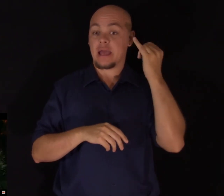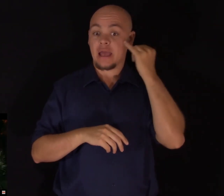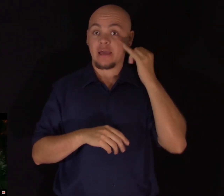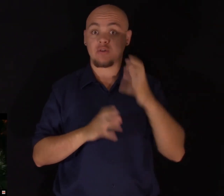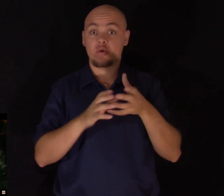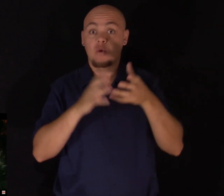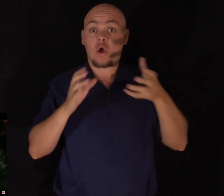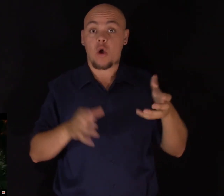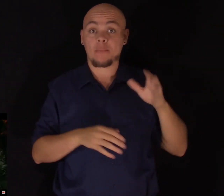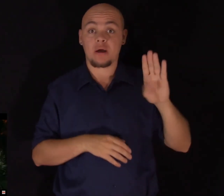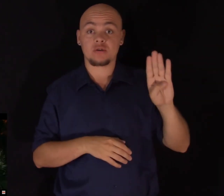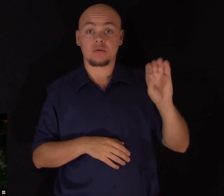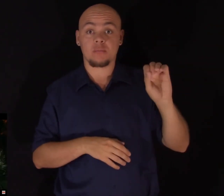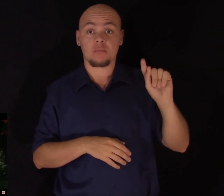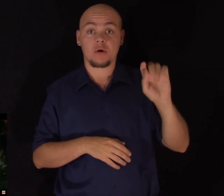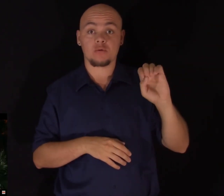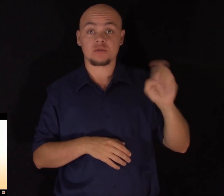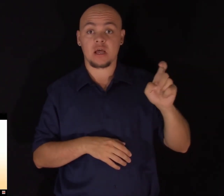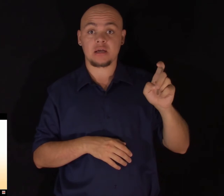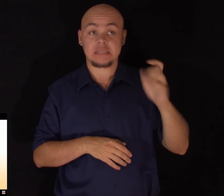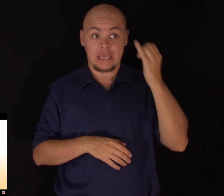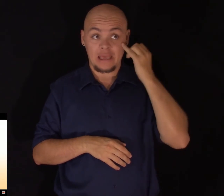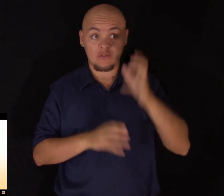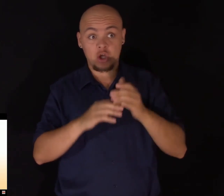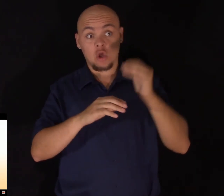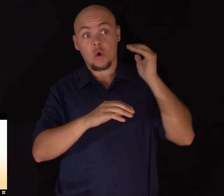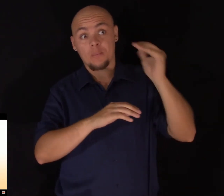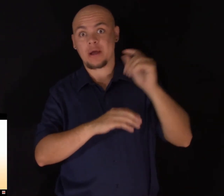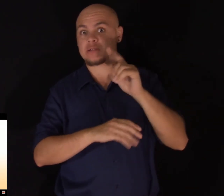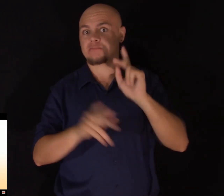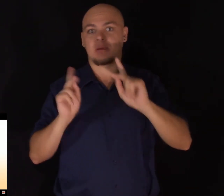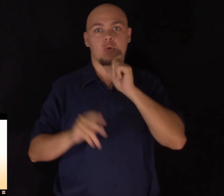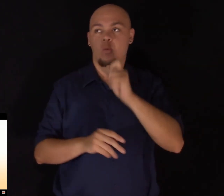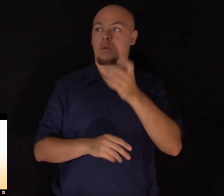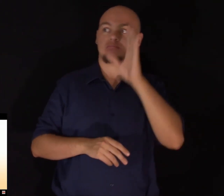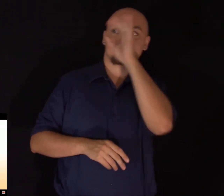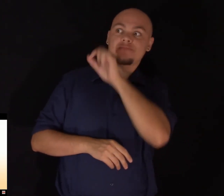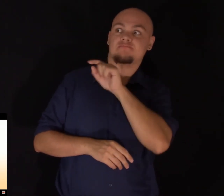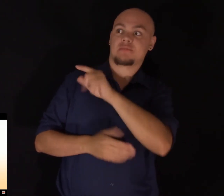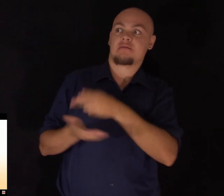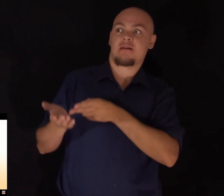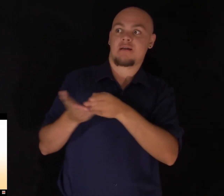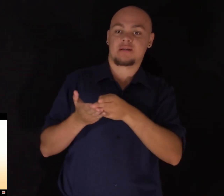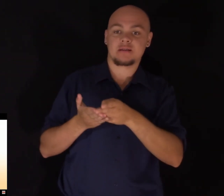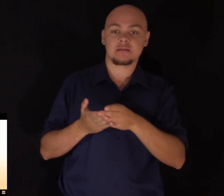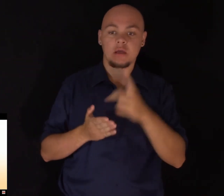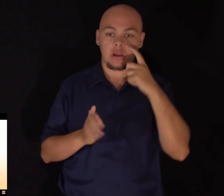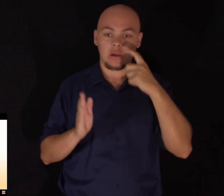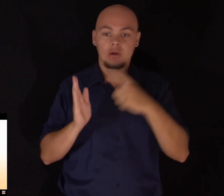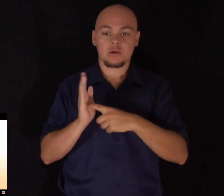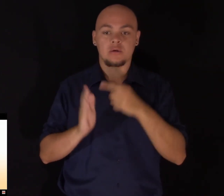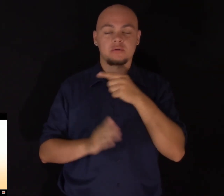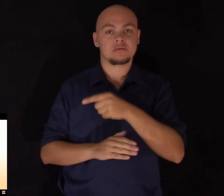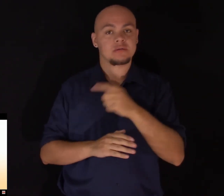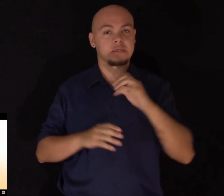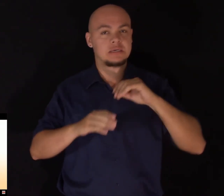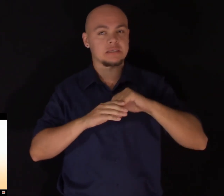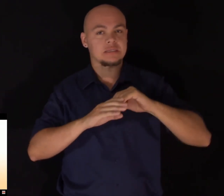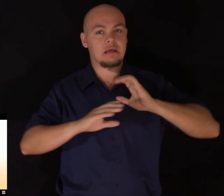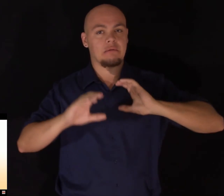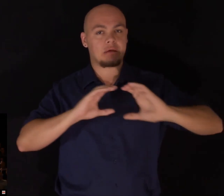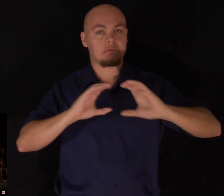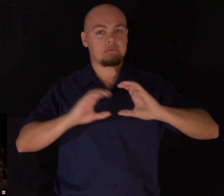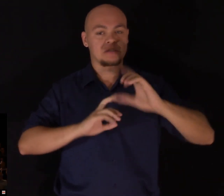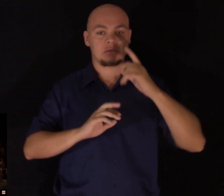overdo the Botox. Nobody will think you're honest. Now we're going to look at the hot spots. Can you tell what's happening in a conversation? Can you start